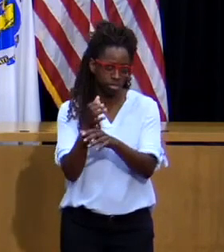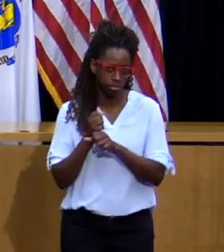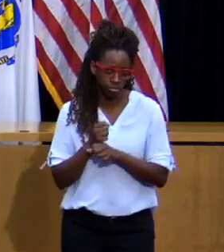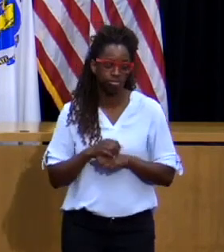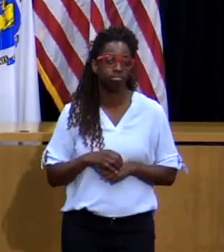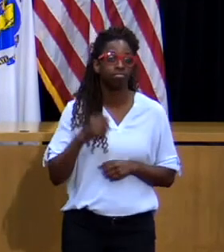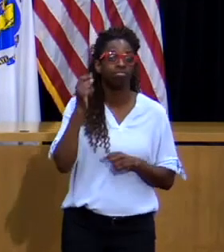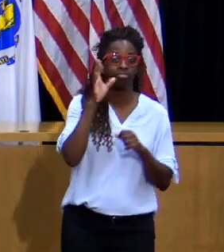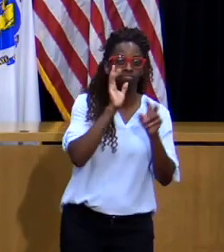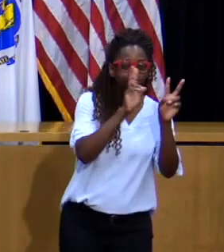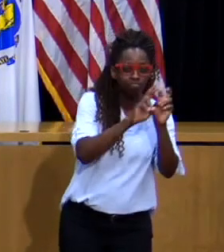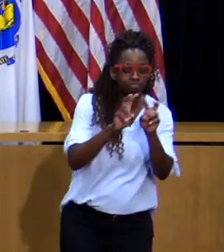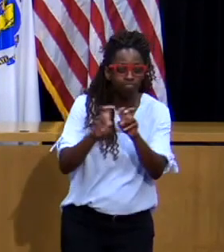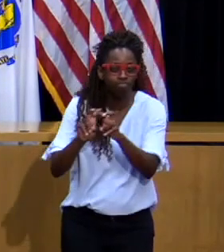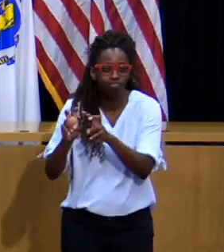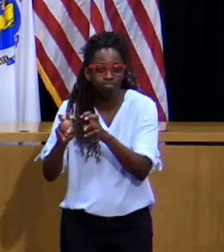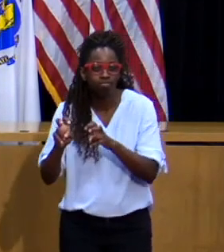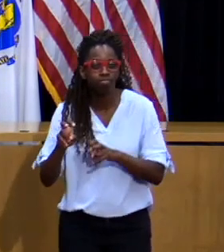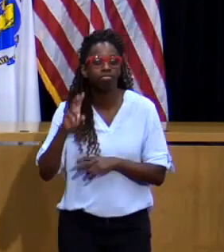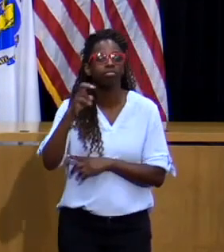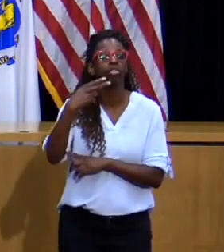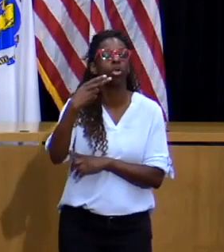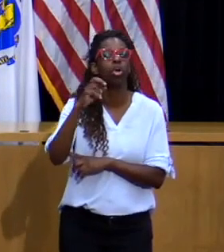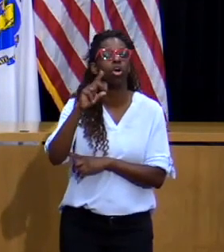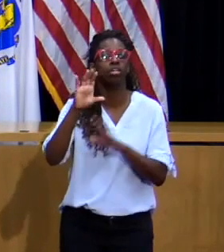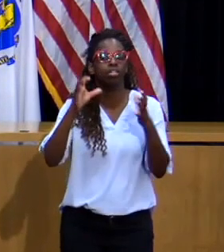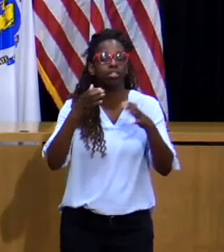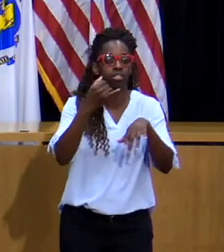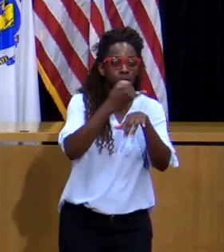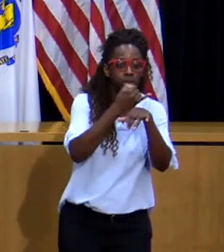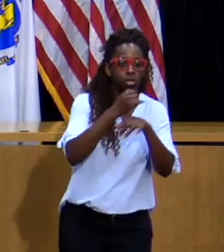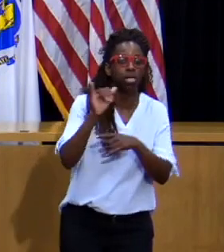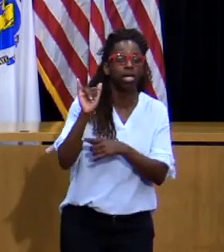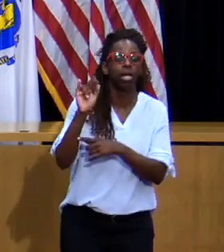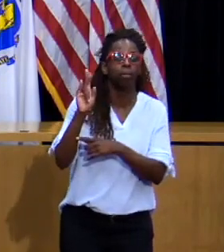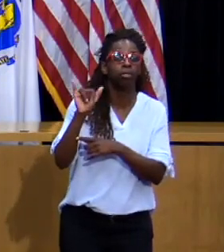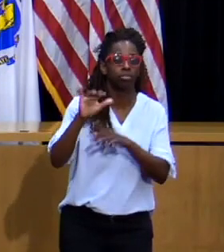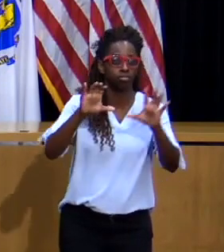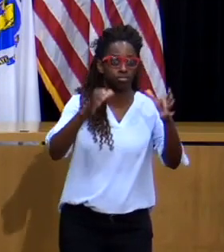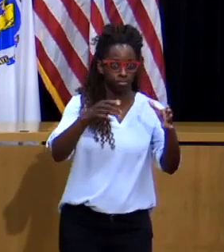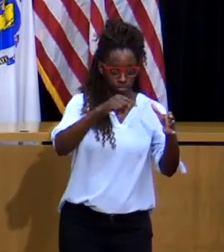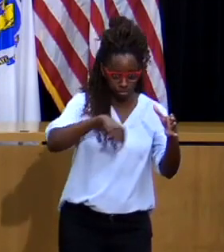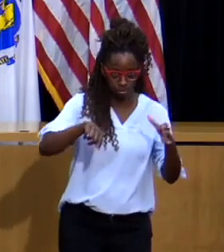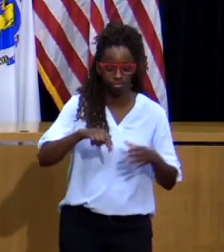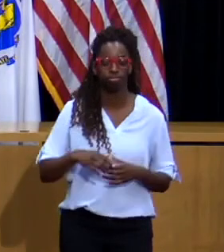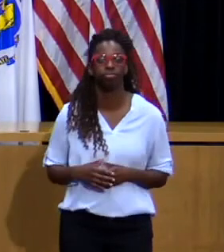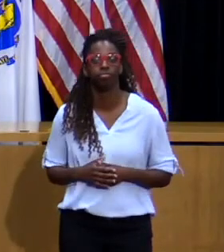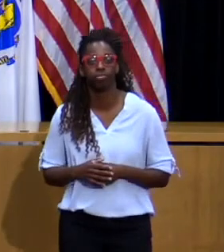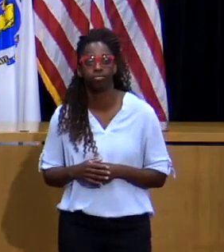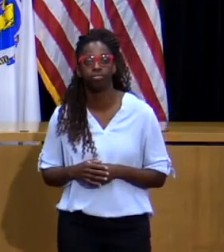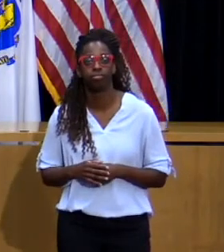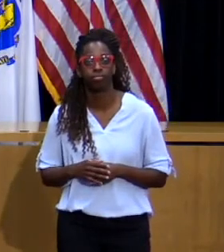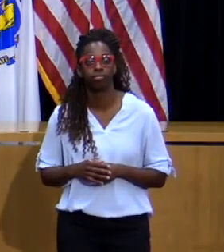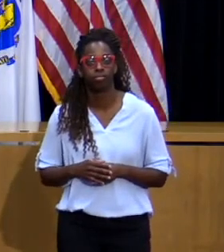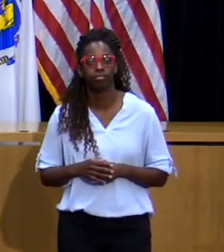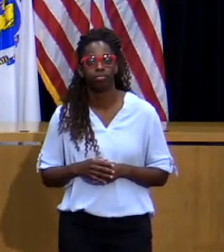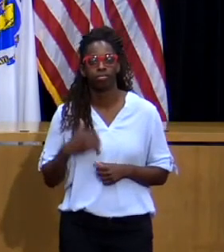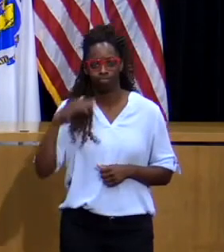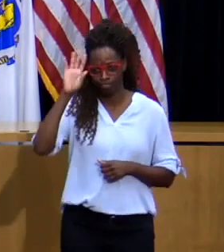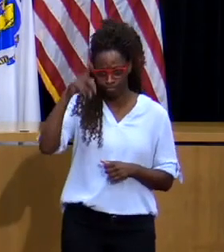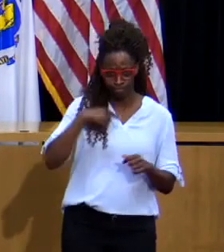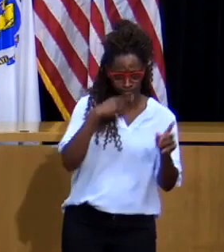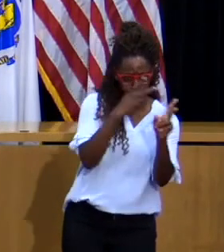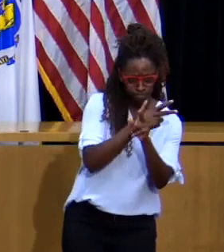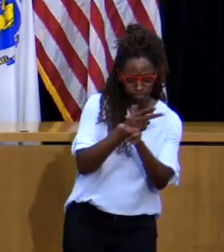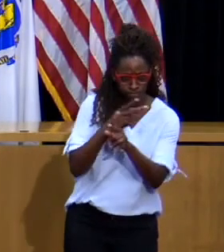herd immunity. We definitely have to get to a majority of the population who has effective immunity before we can get prevalence of the